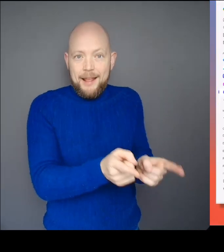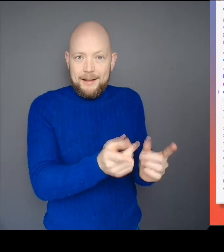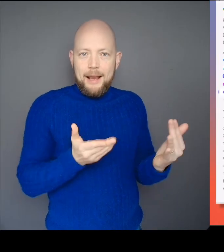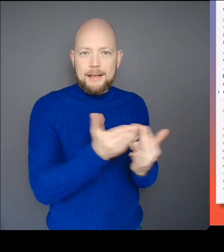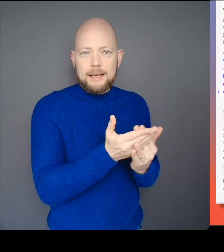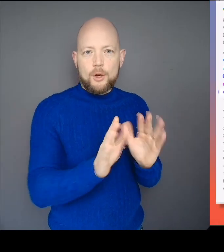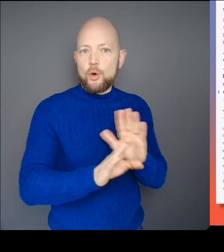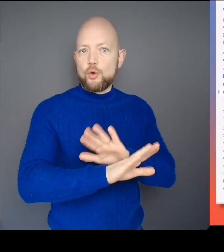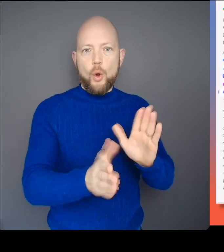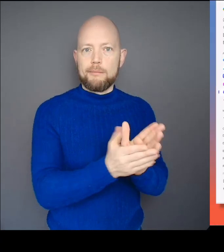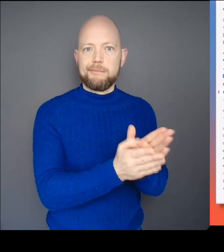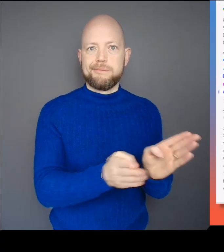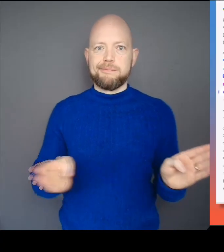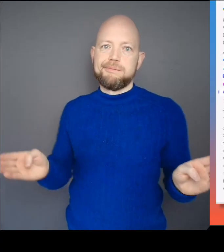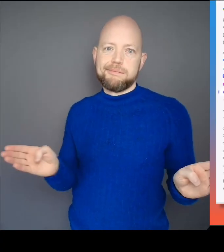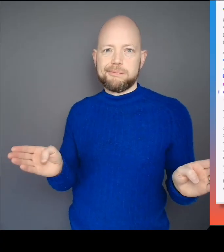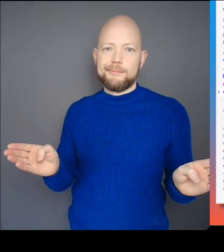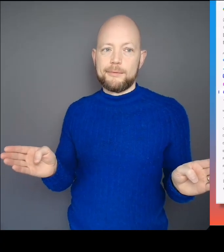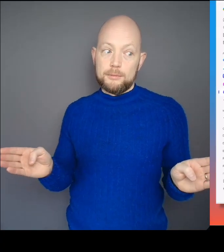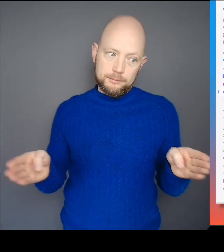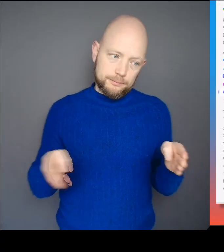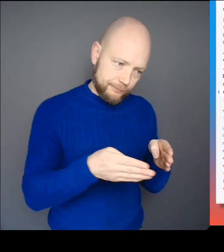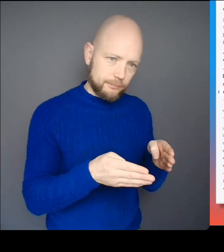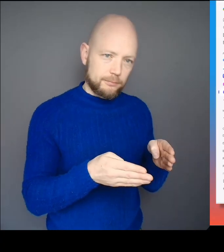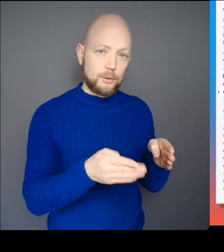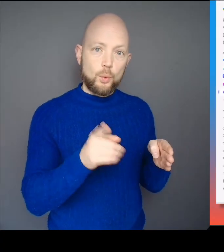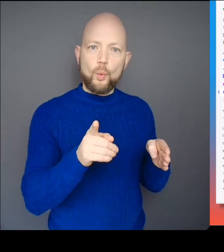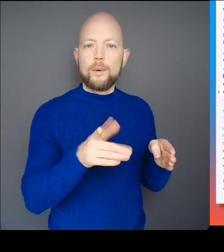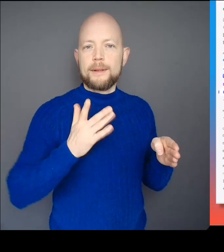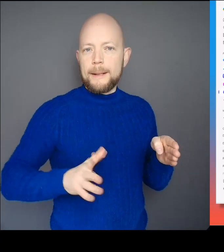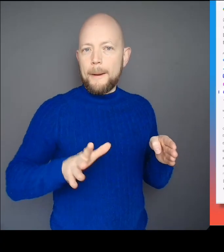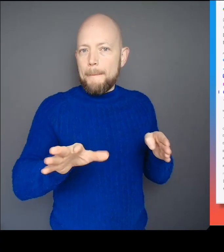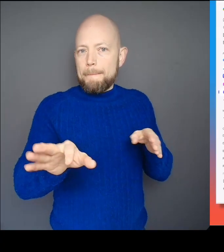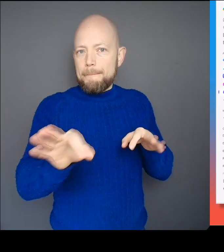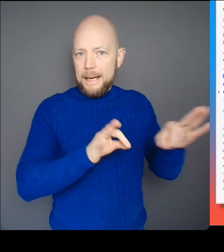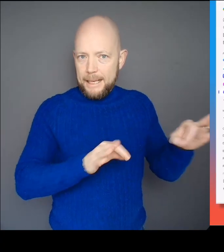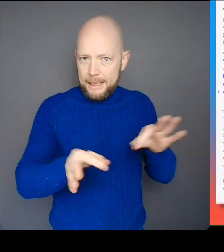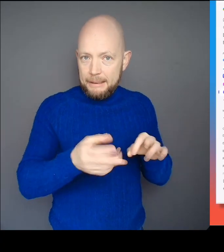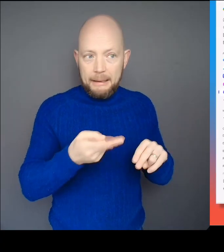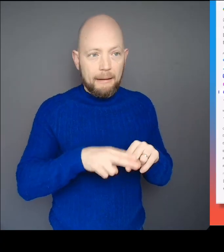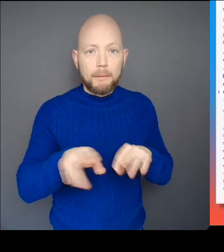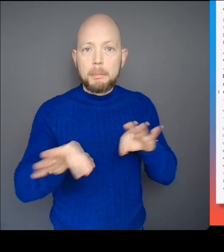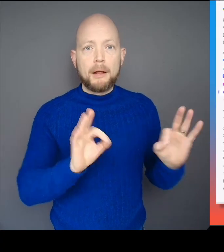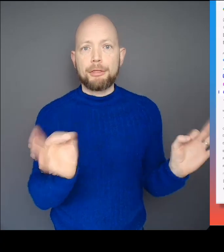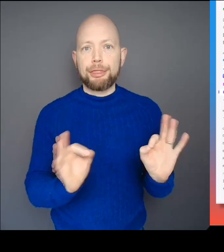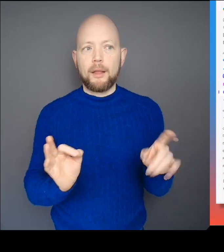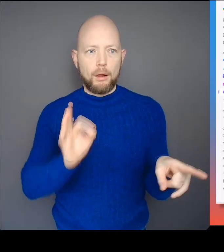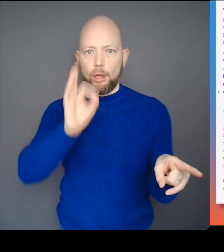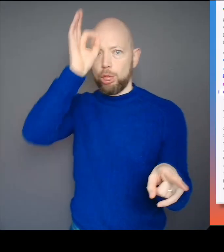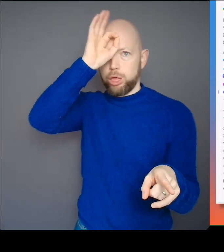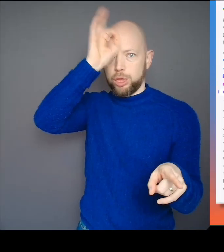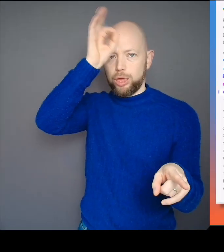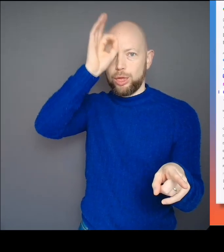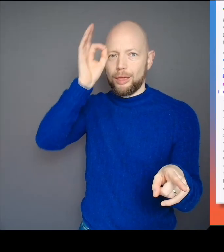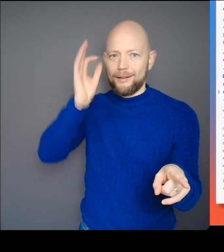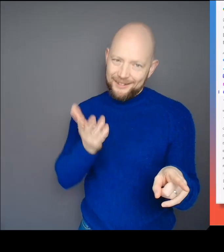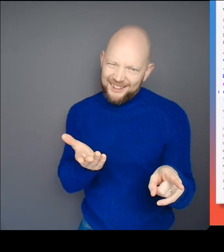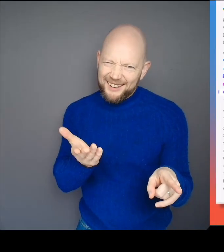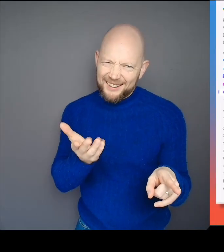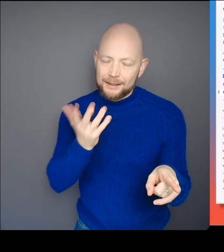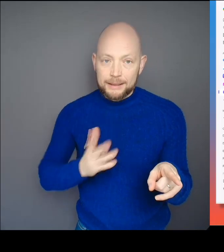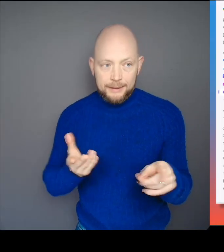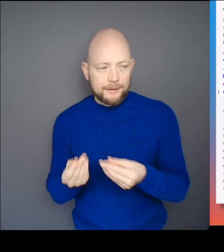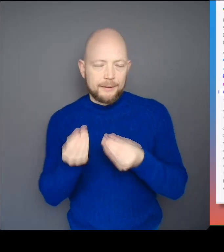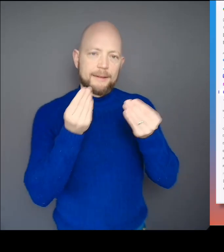box, an empty bucket, and you opt in which data sources you want it to use. So if you don't add any knowledge